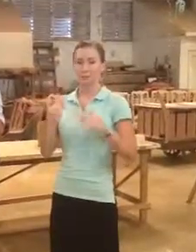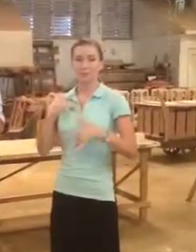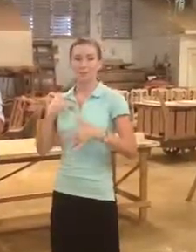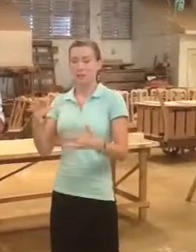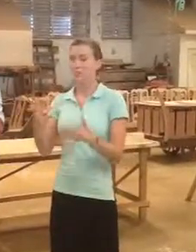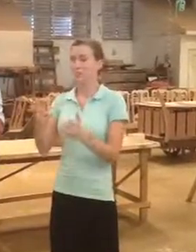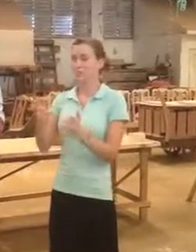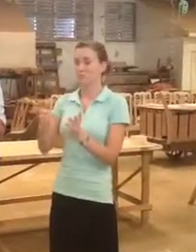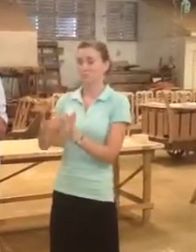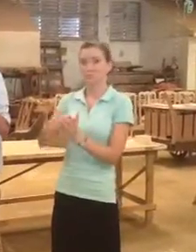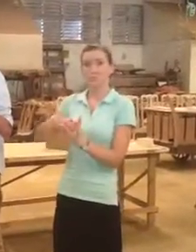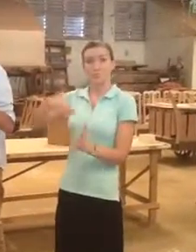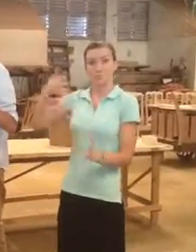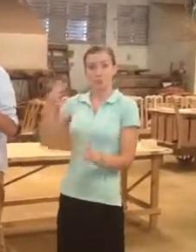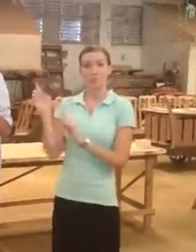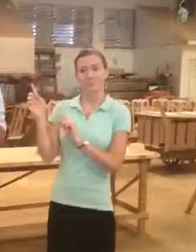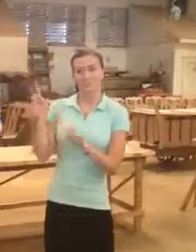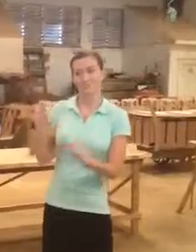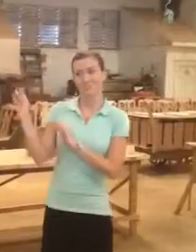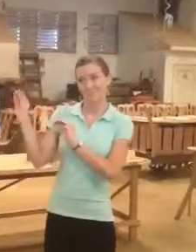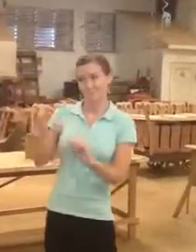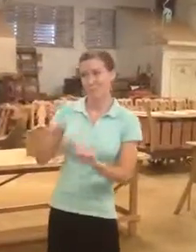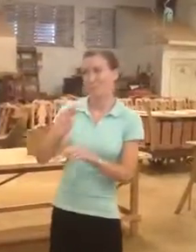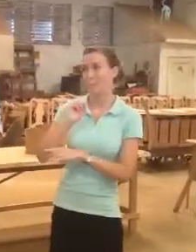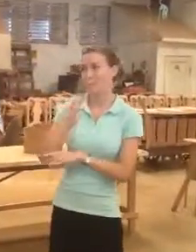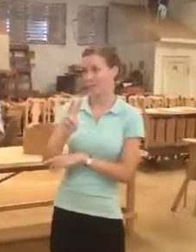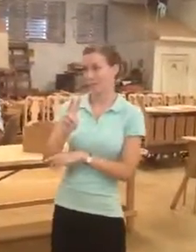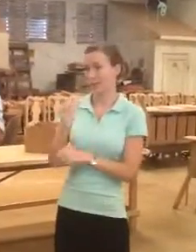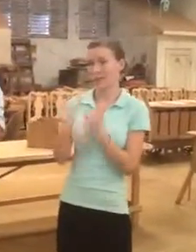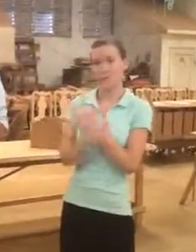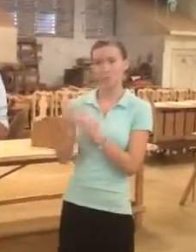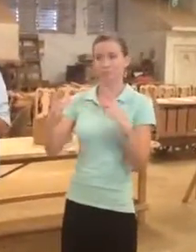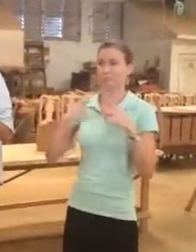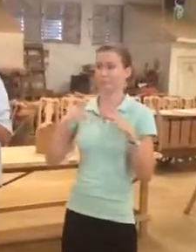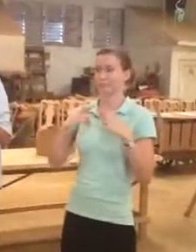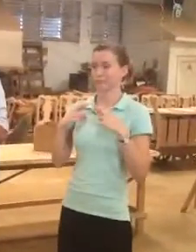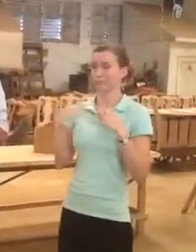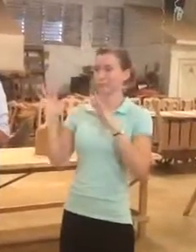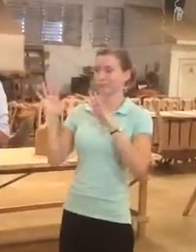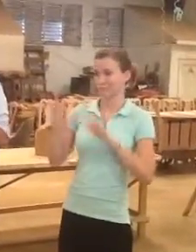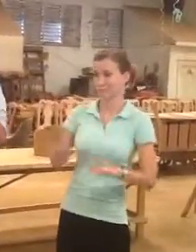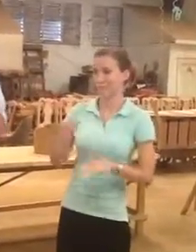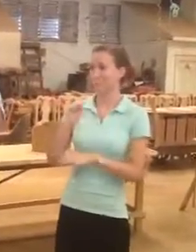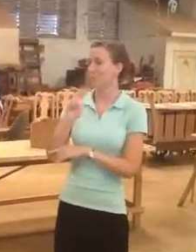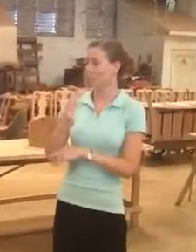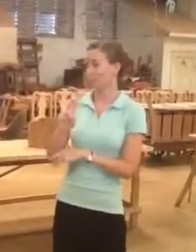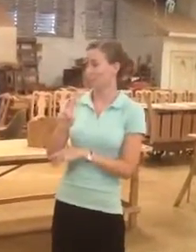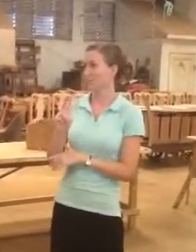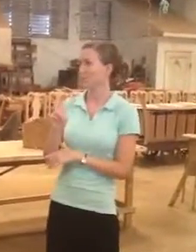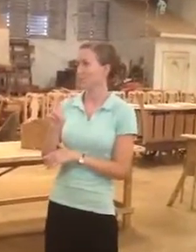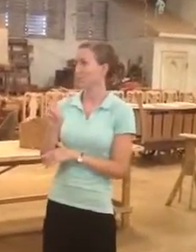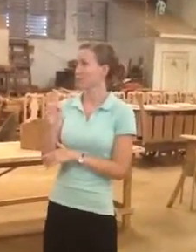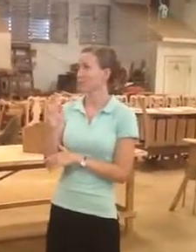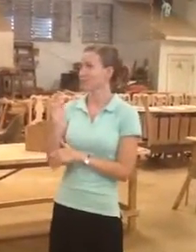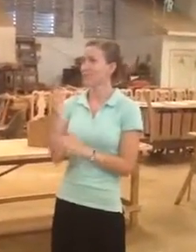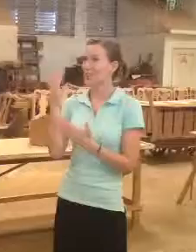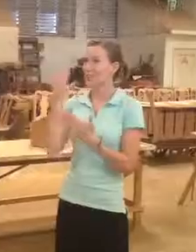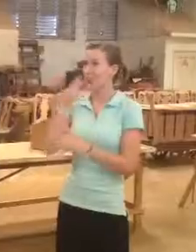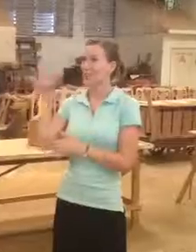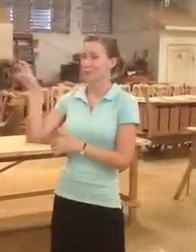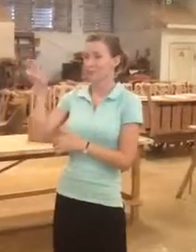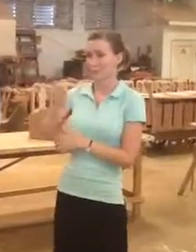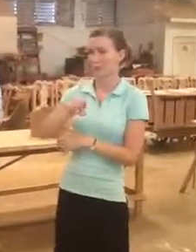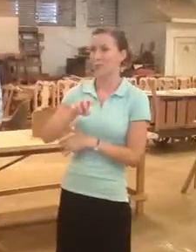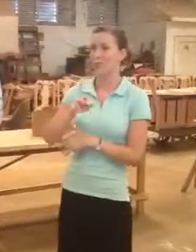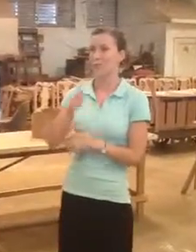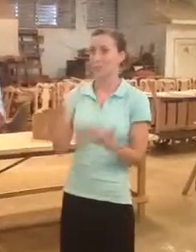like every day of the year here pretty much. So this is where everybody retires. So this is where the money is. So you guys saw it while it was dark, but you went through what